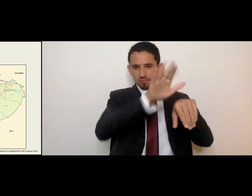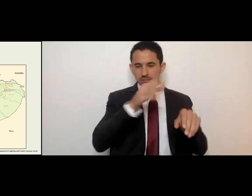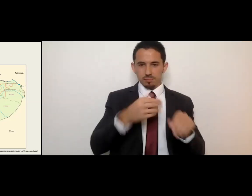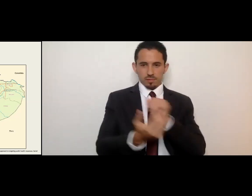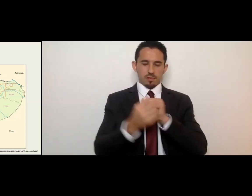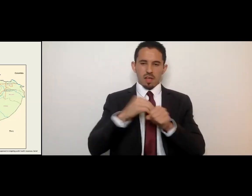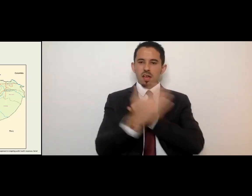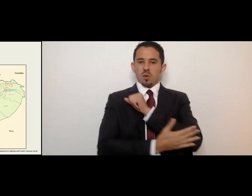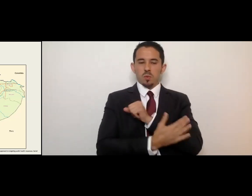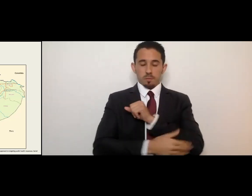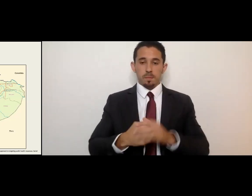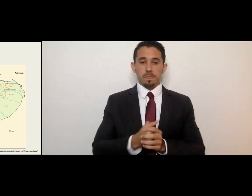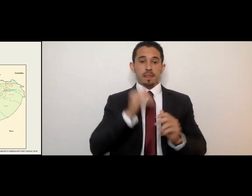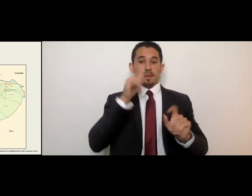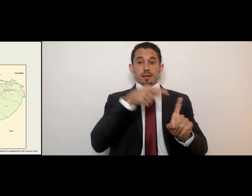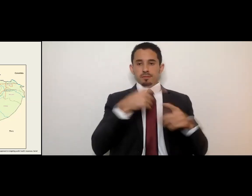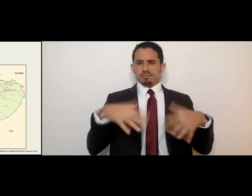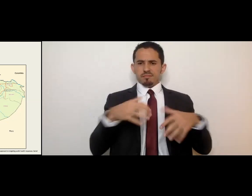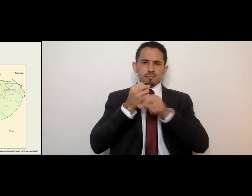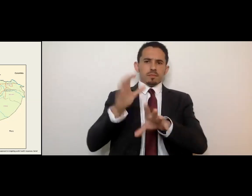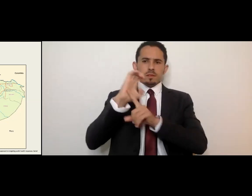top banana exporting countries.